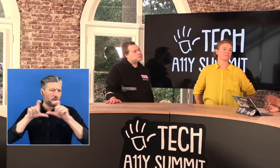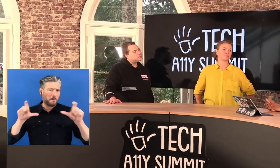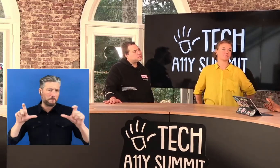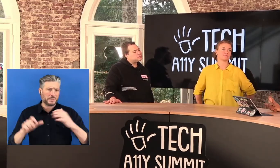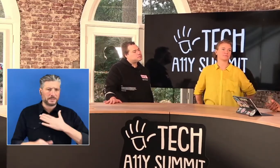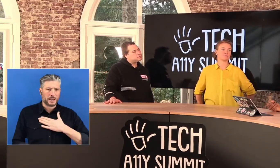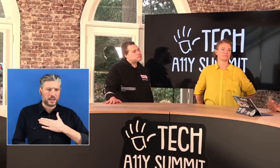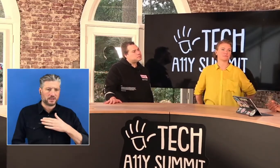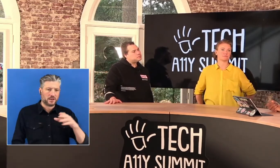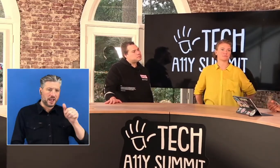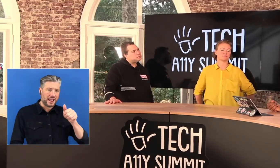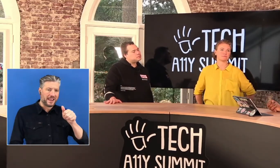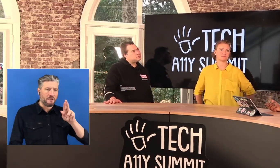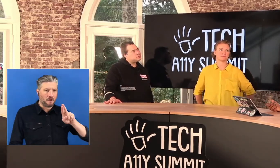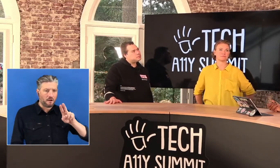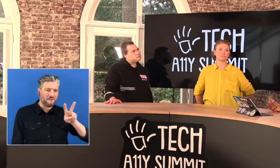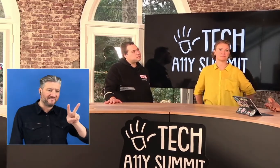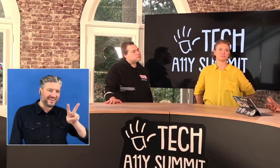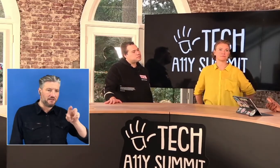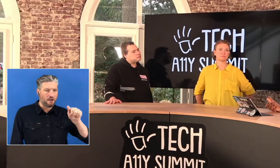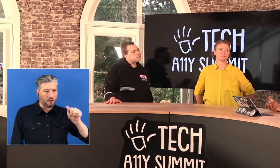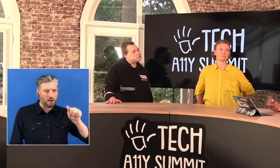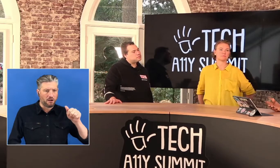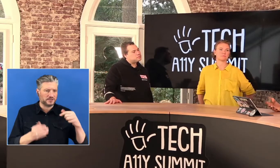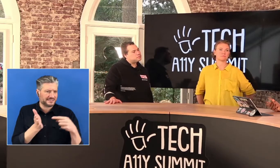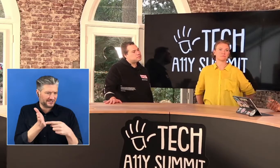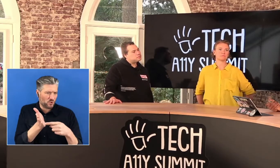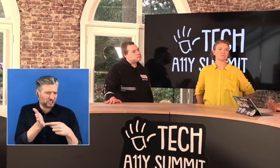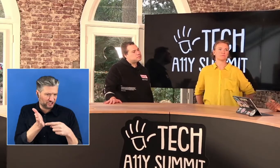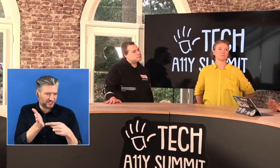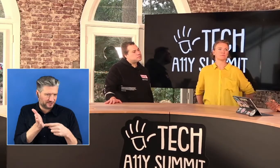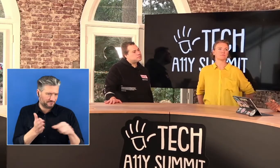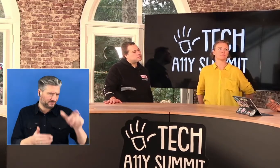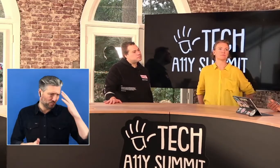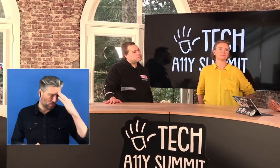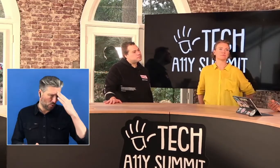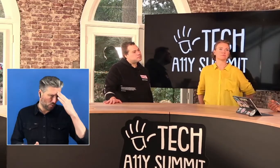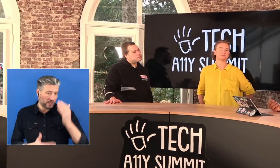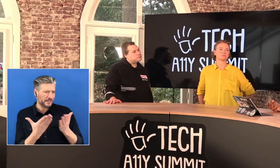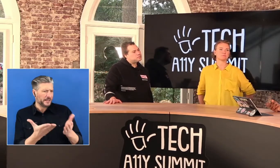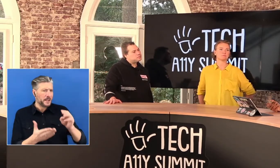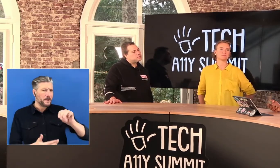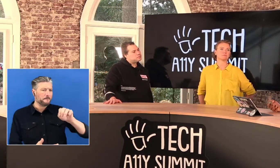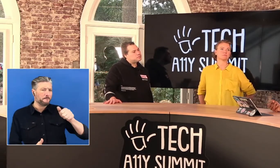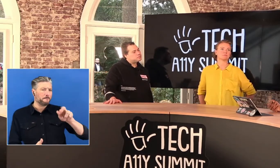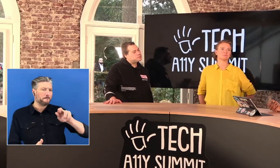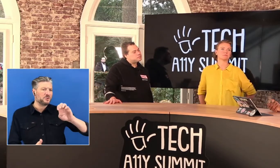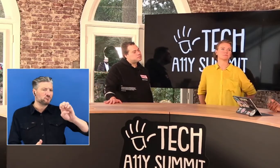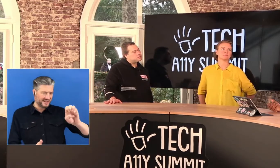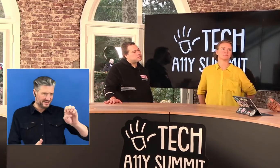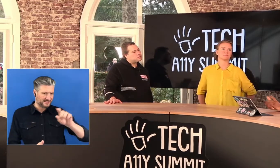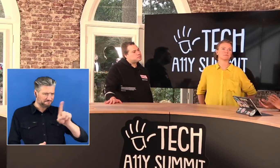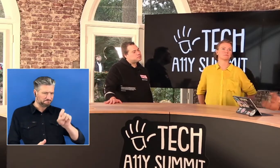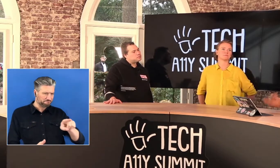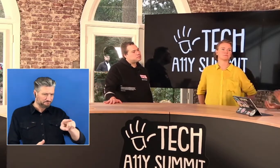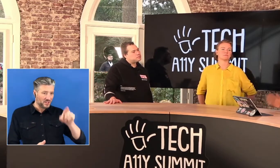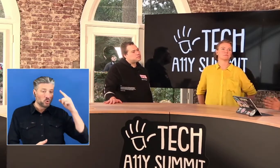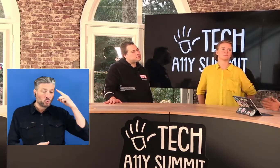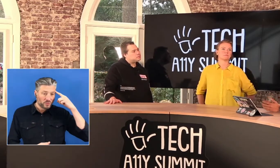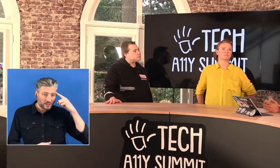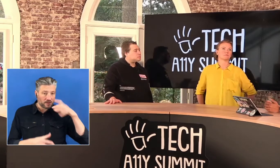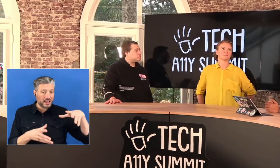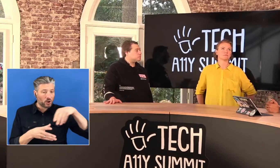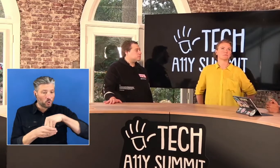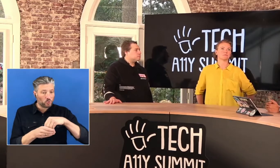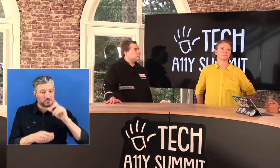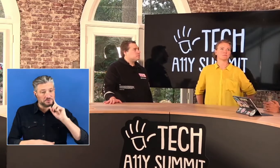Do you think that that this particular kind of tech is inclusive for the deaf community, and what are the pain